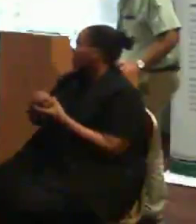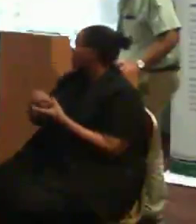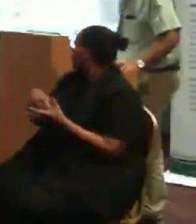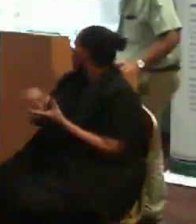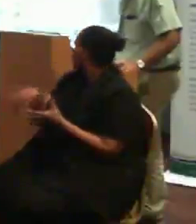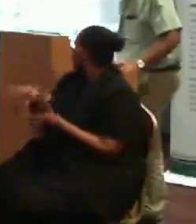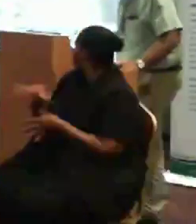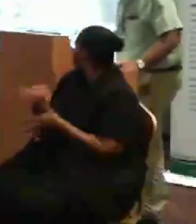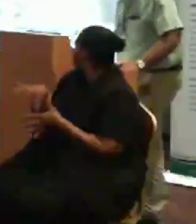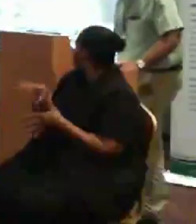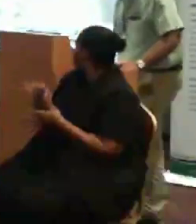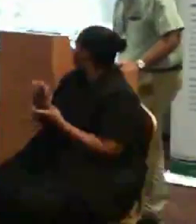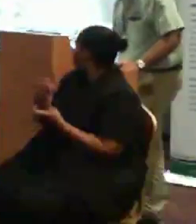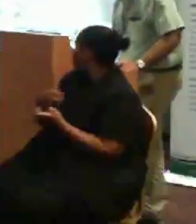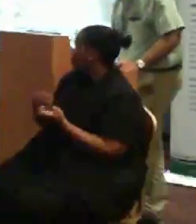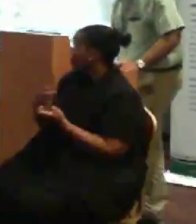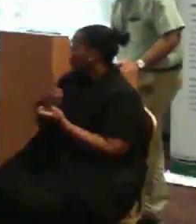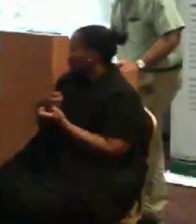impact analysis.